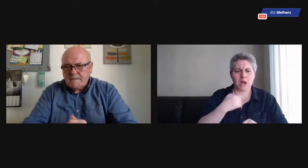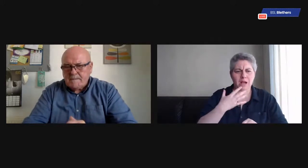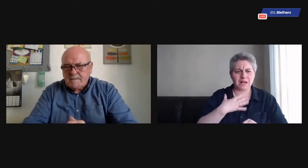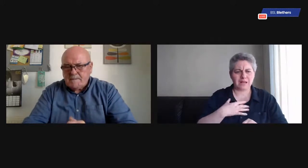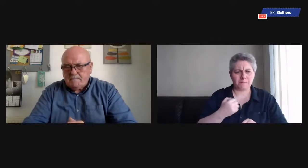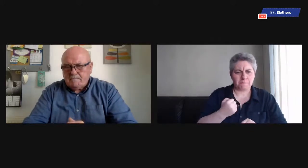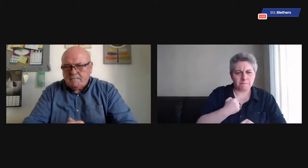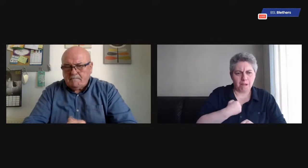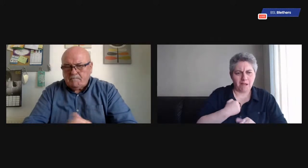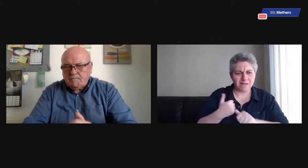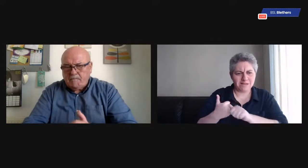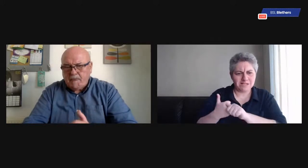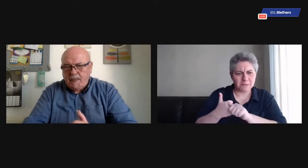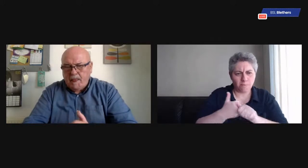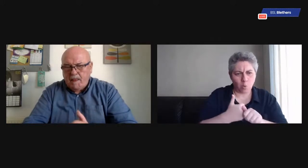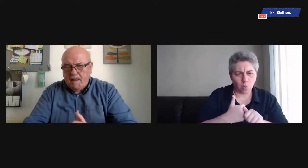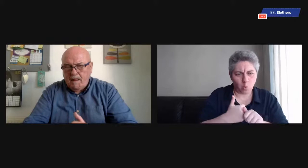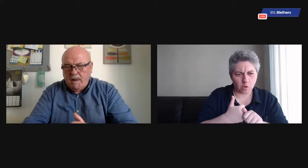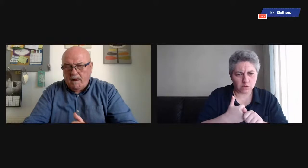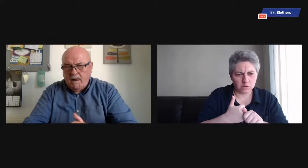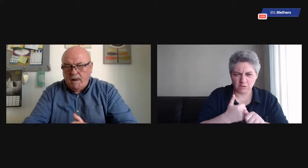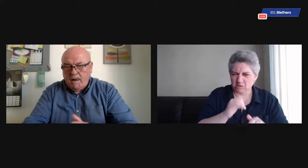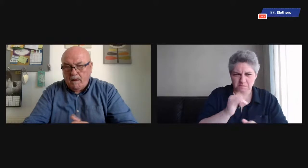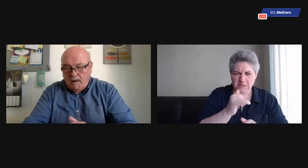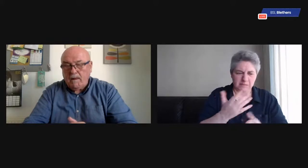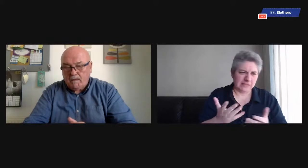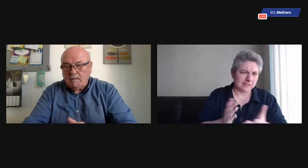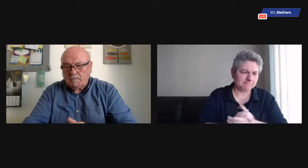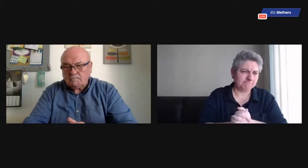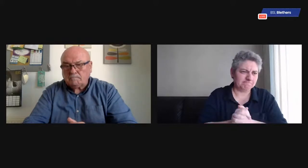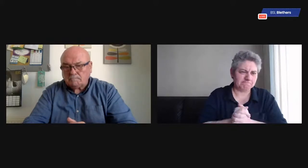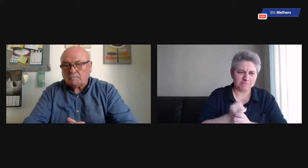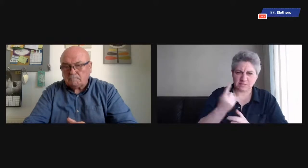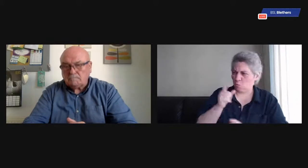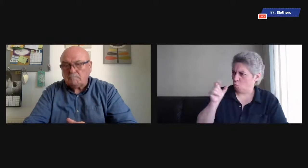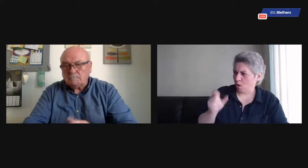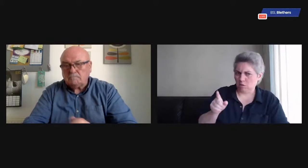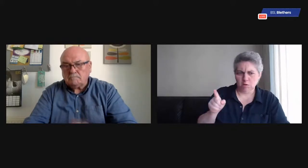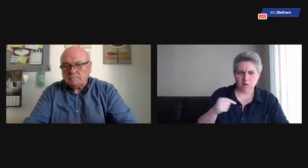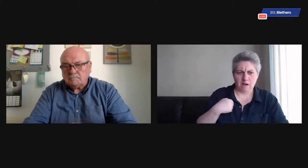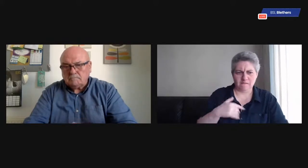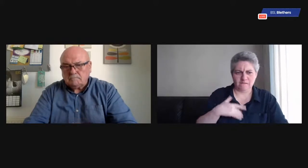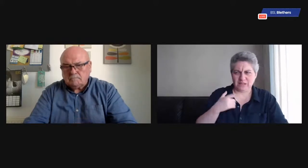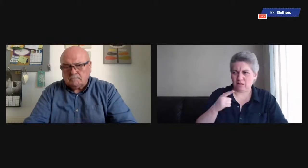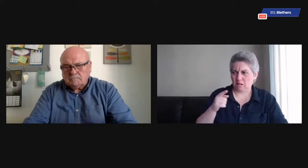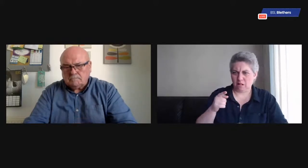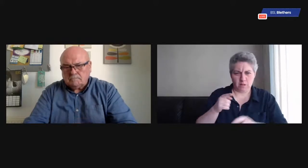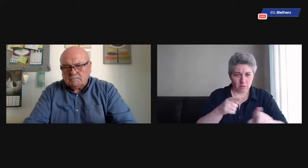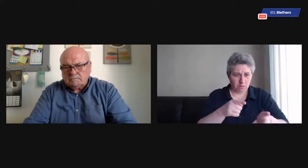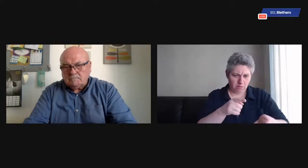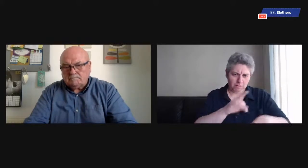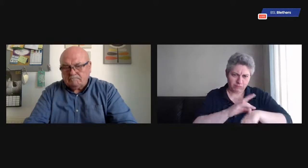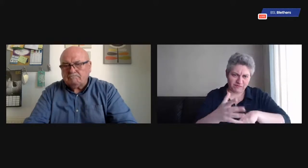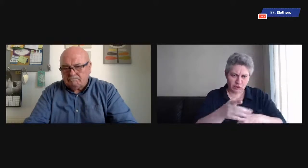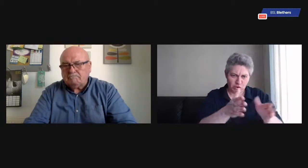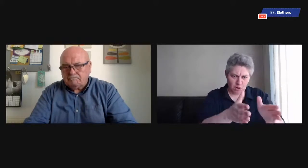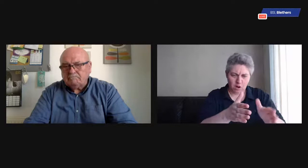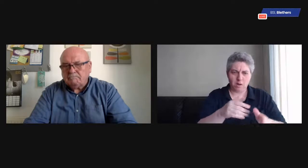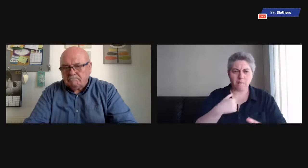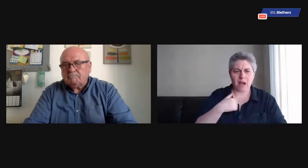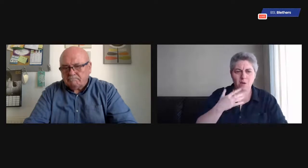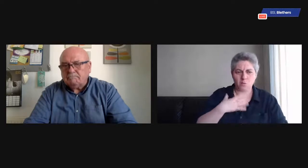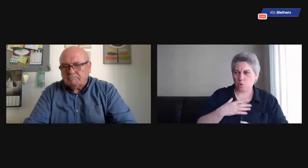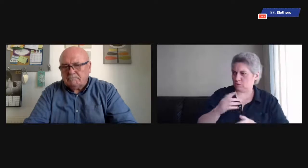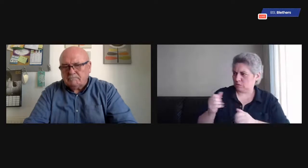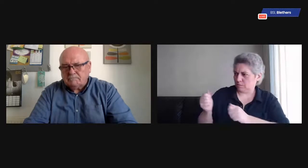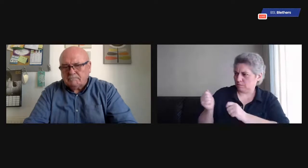Craig, but I also needed additional support. Maybe someone that I felt that